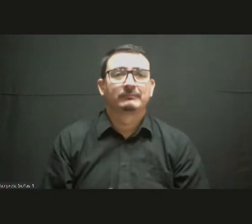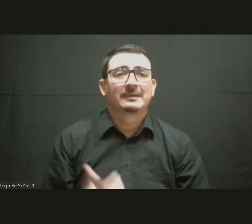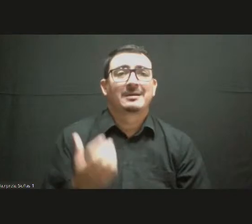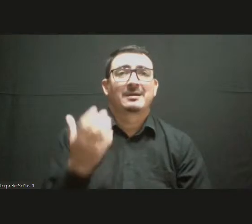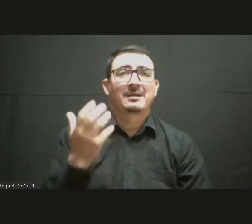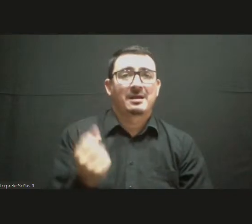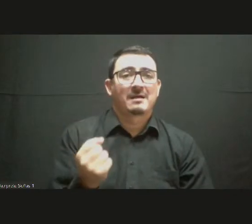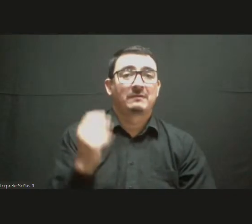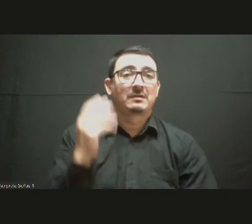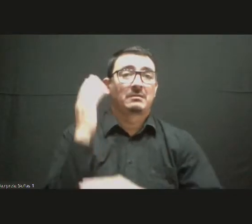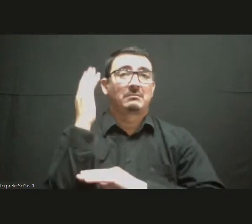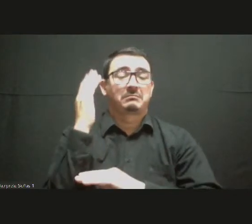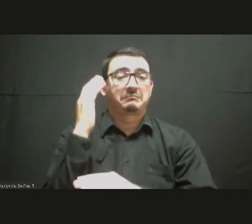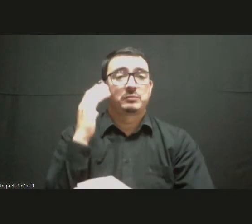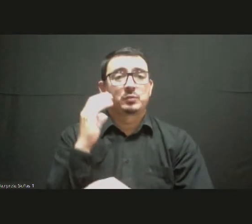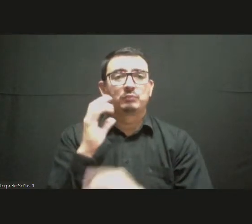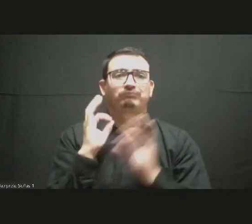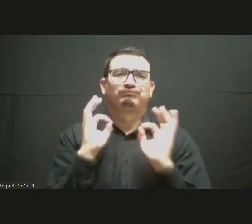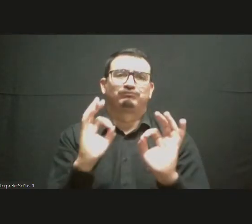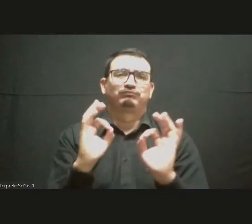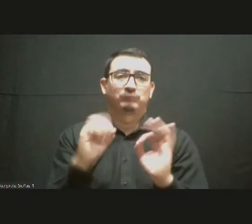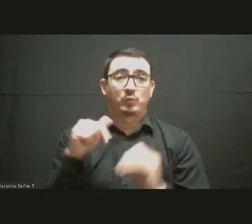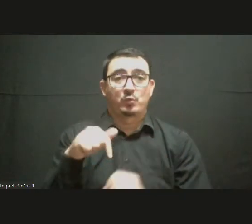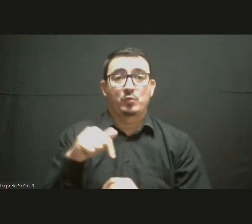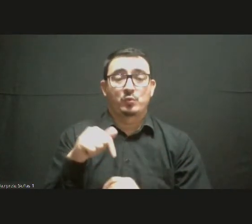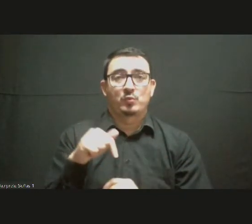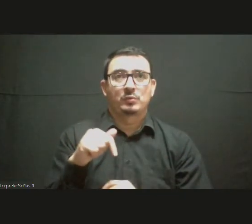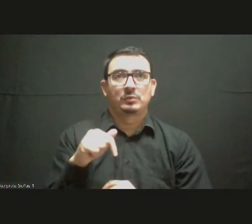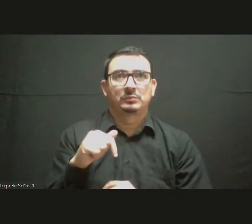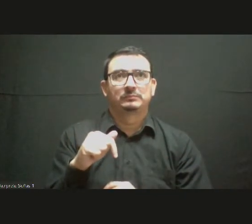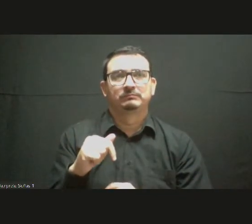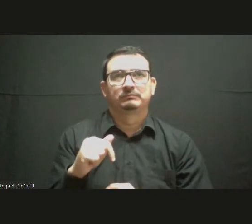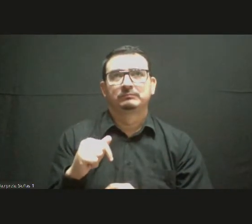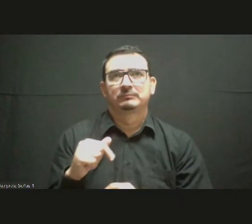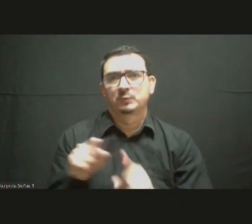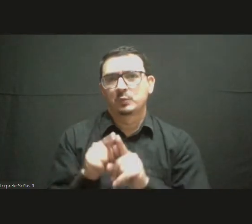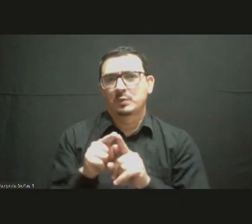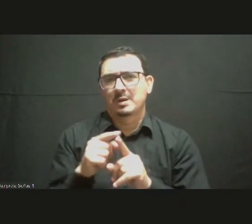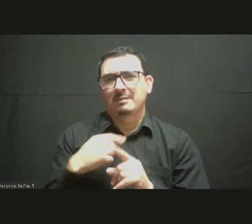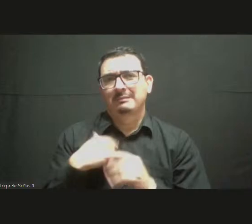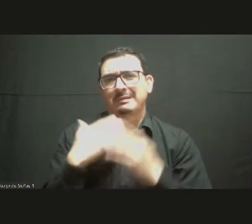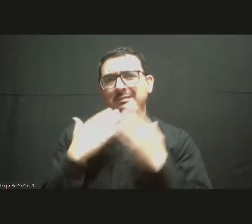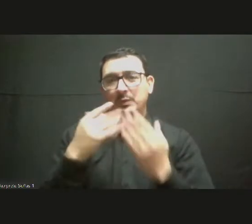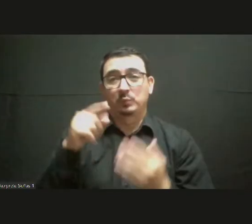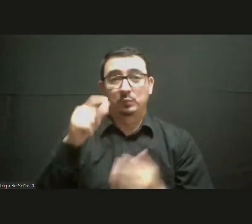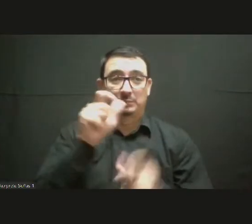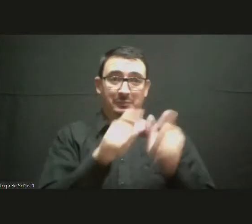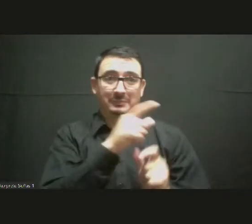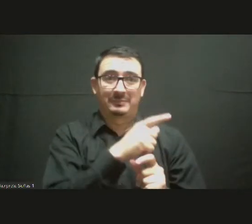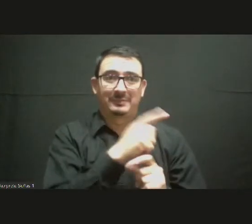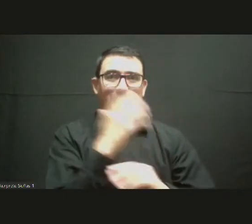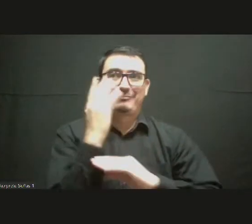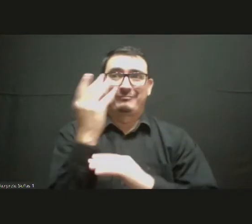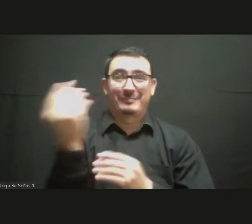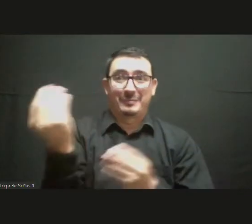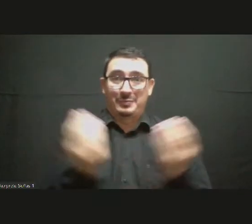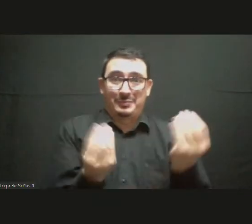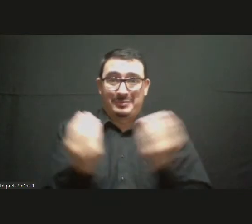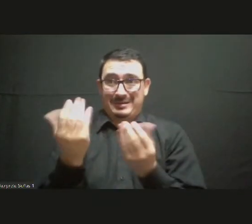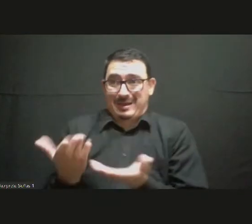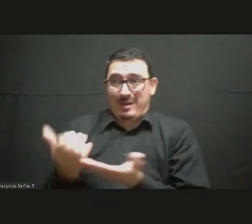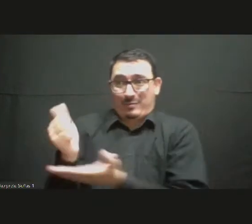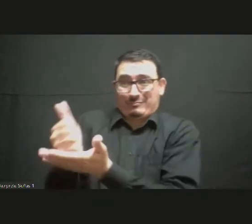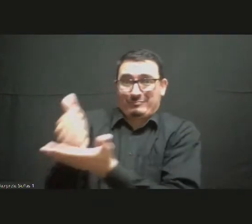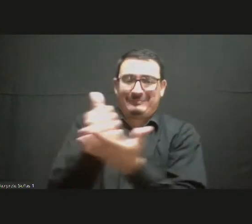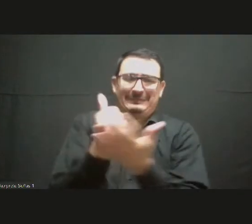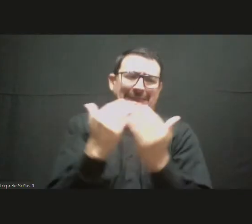like to thank all of them for having accepted to participate in it. And we will listen to the views of some very distinguished